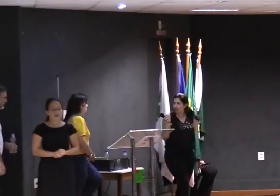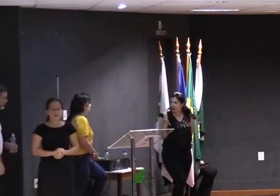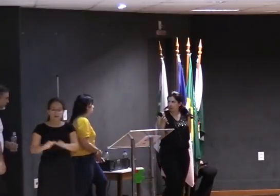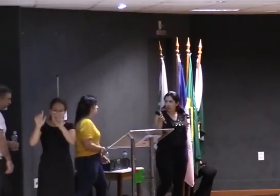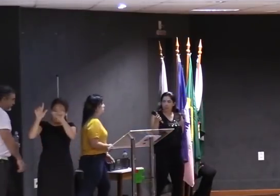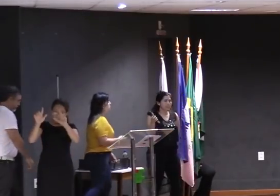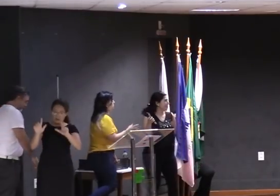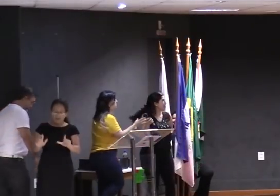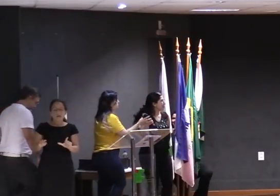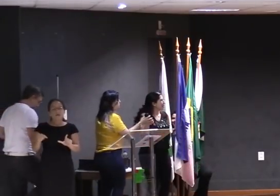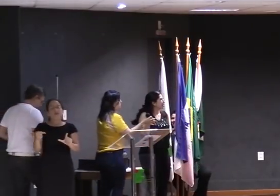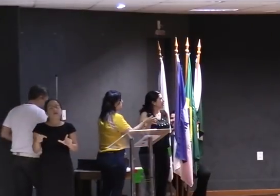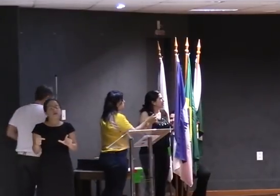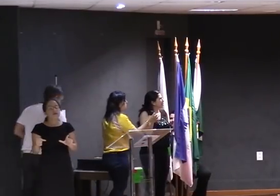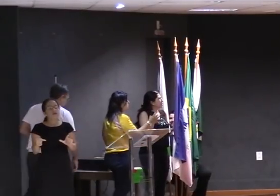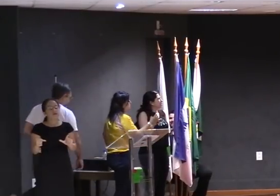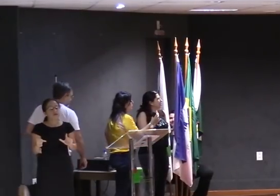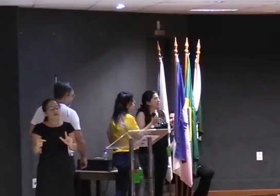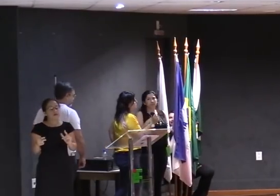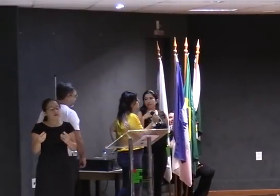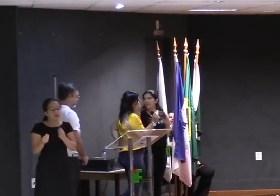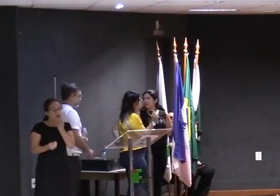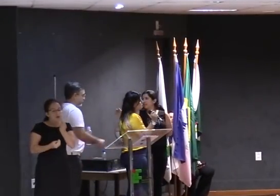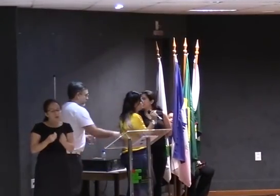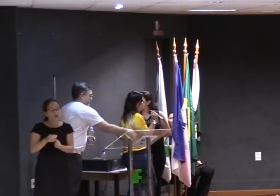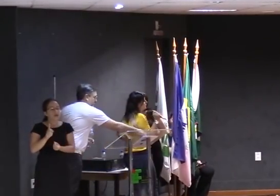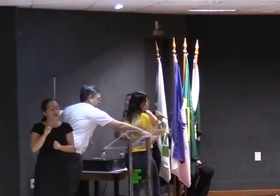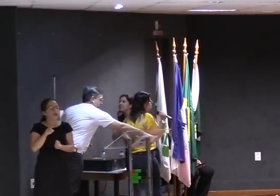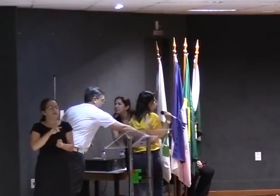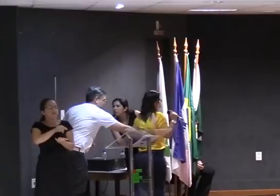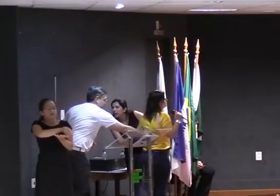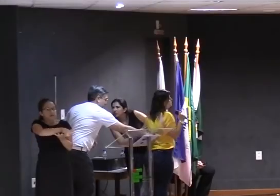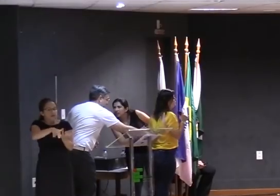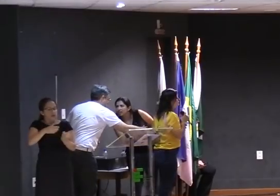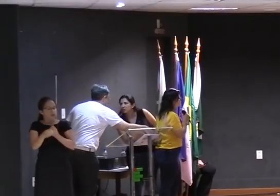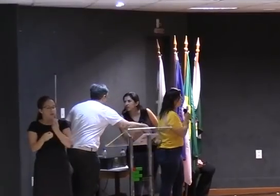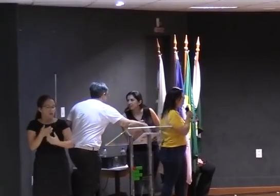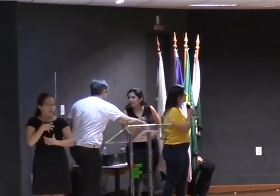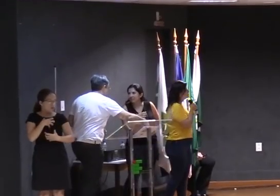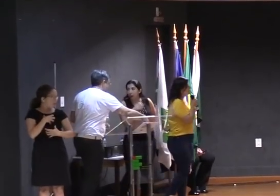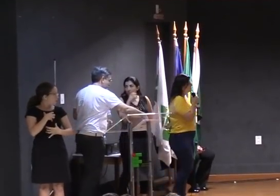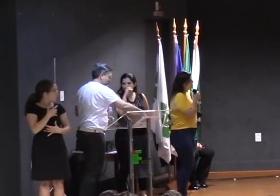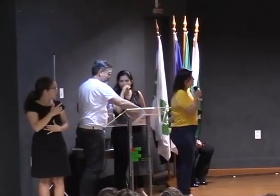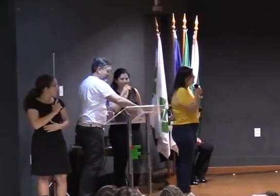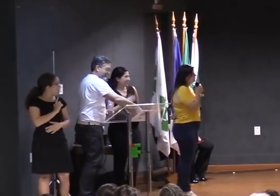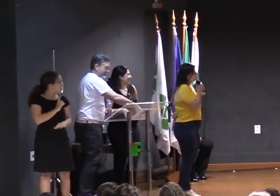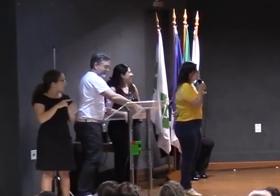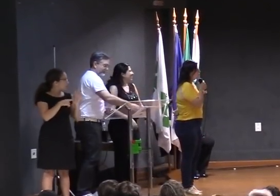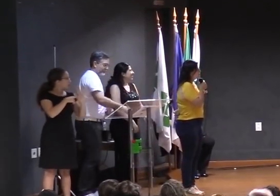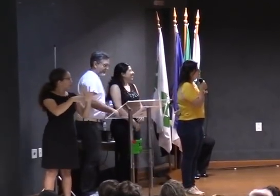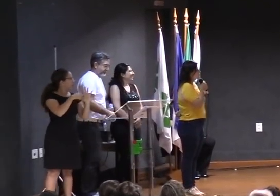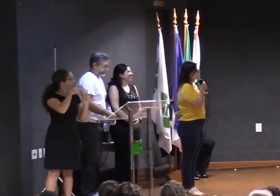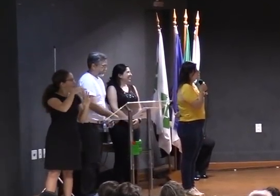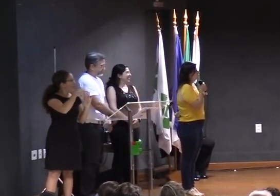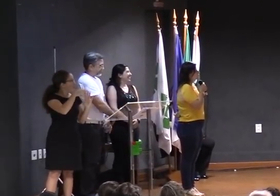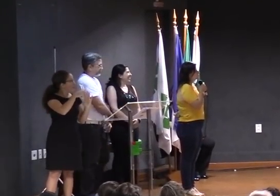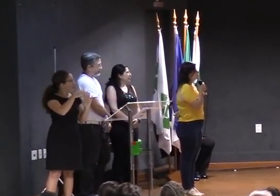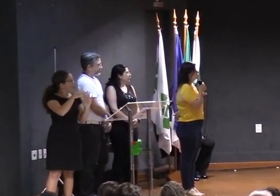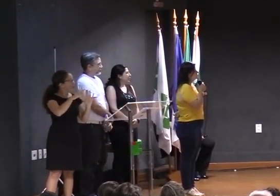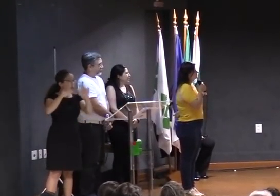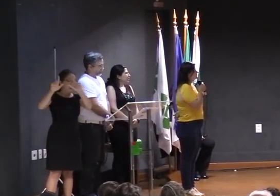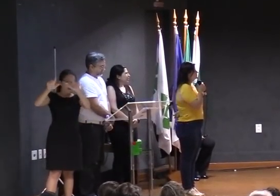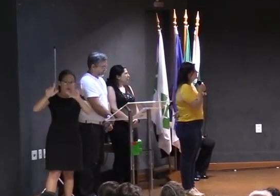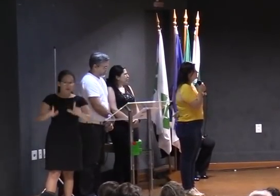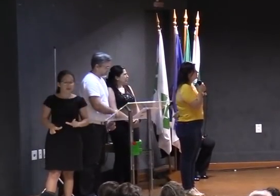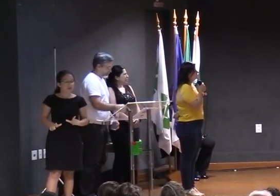is kind of like a noteboard, but in digital form. So you can stick your notes there. And this Padlet